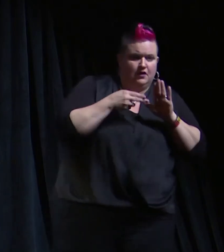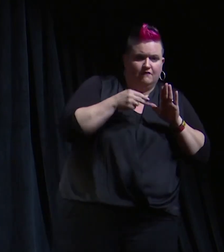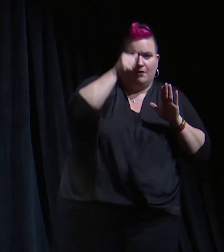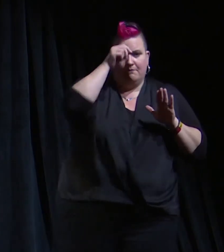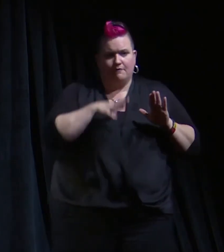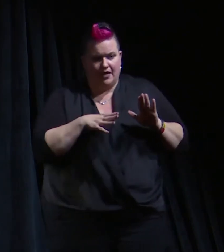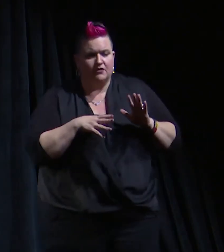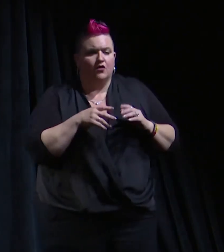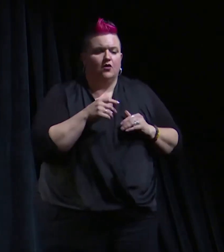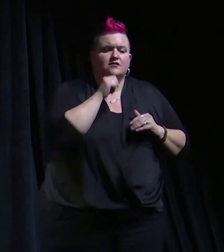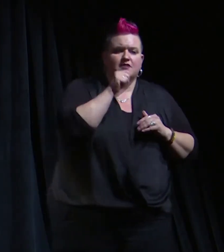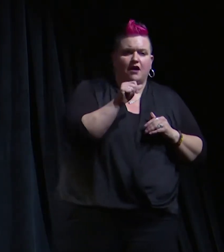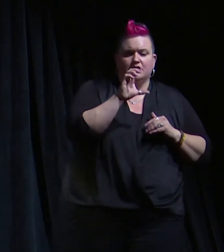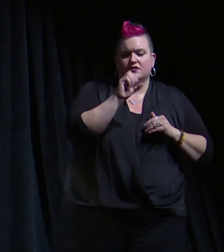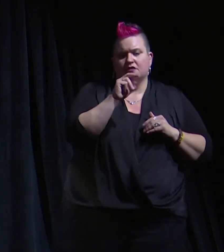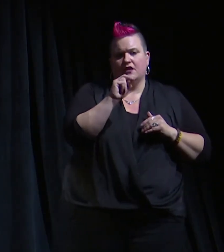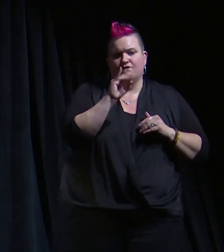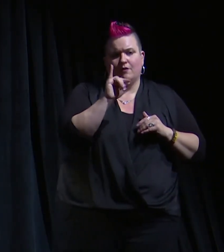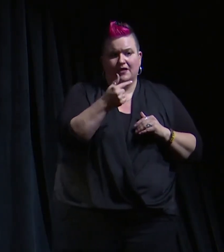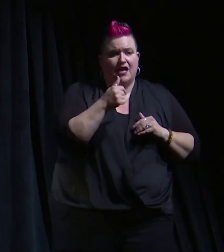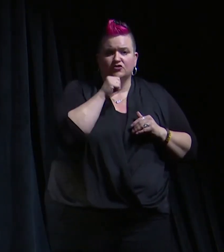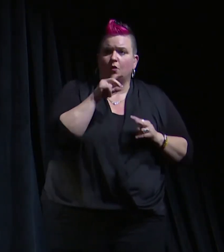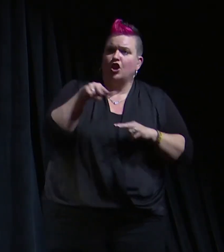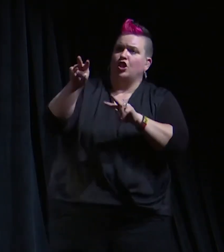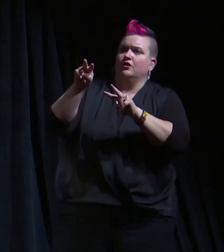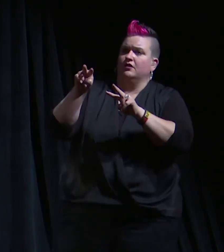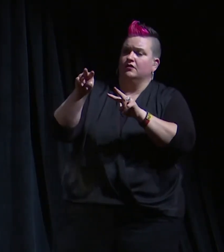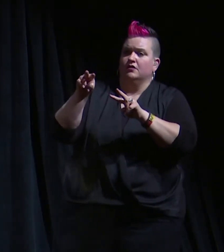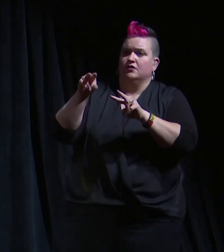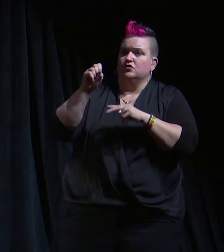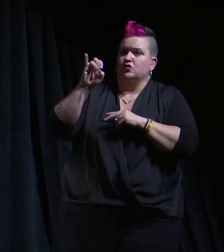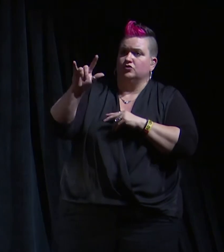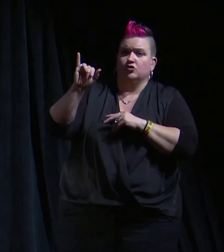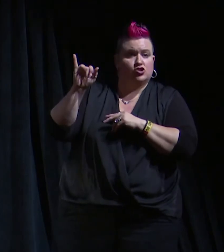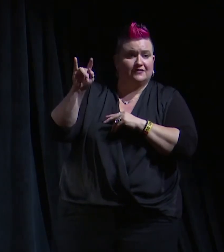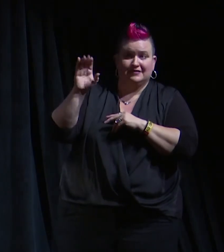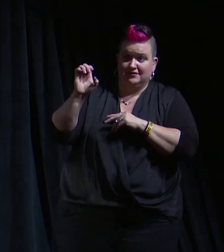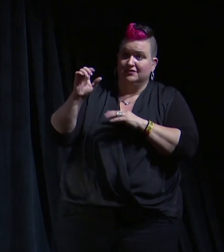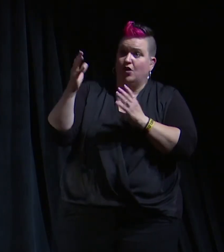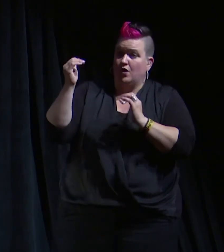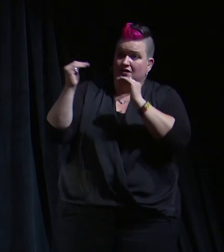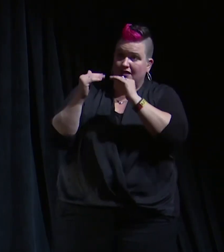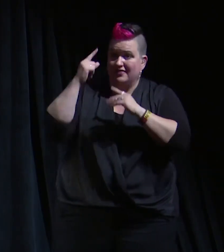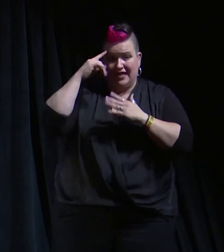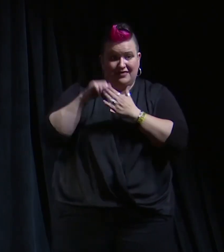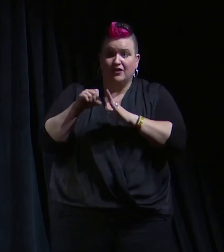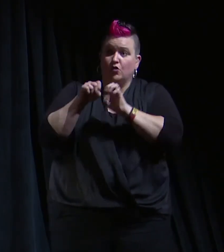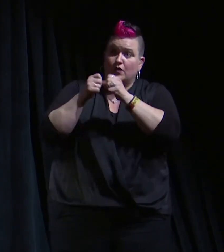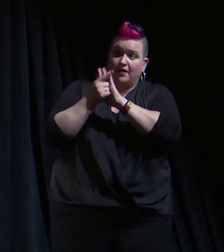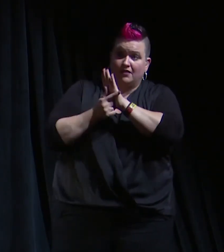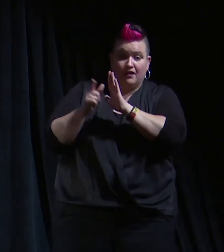and I don't look to that system for justice. I fell for it for about 10 days, thinking that